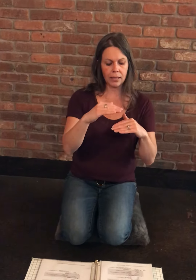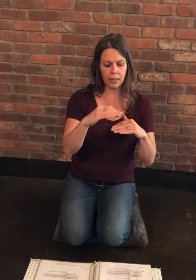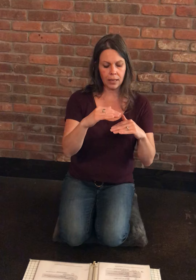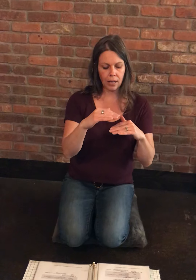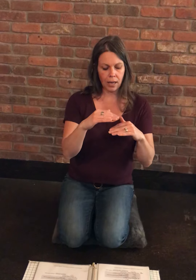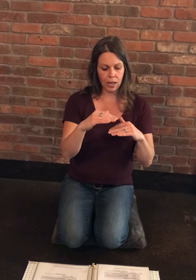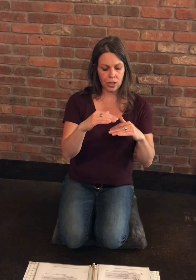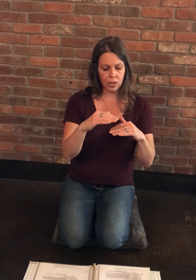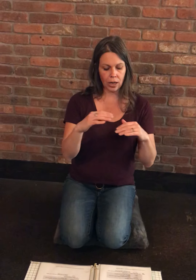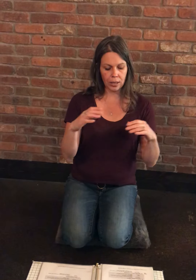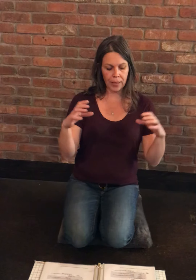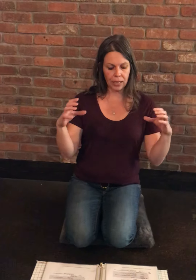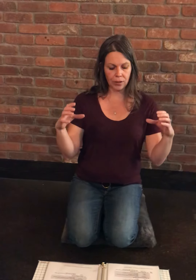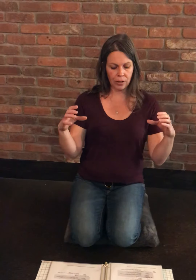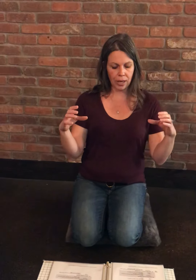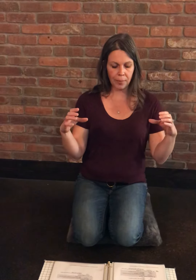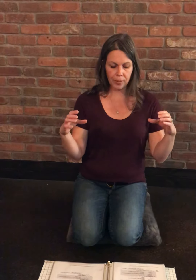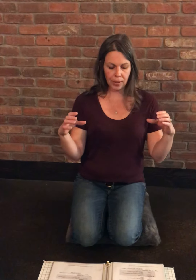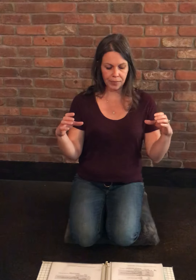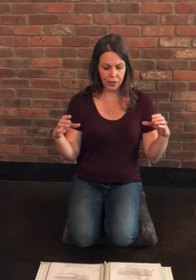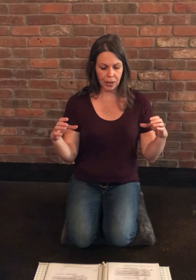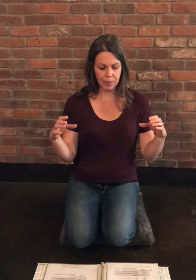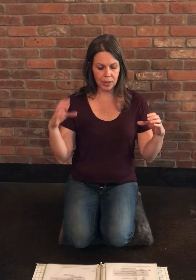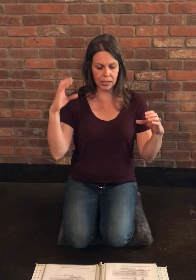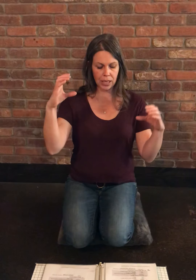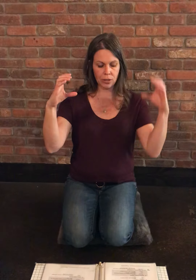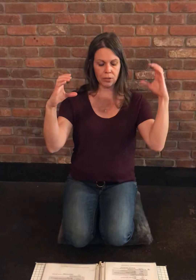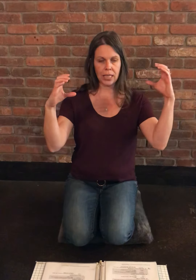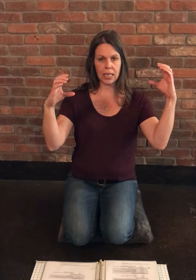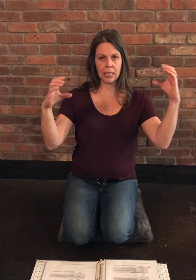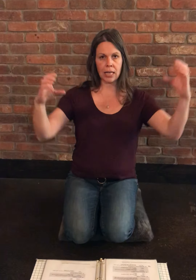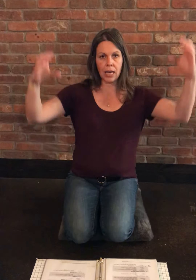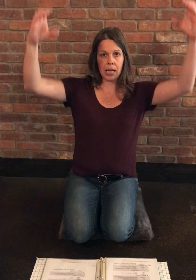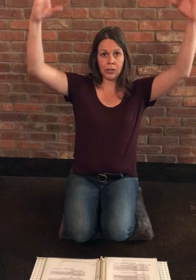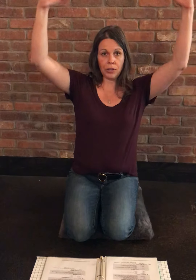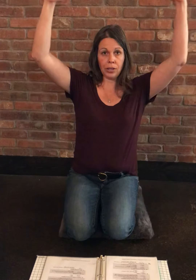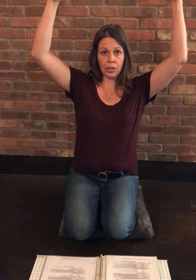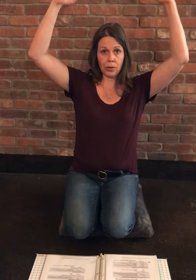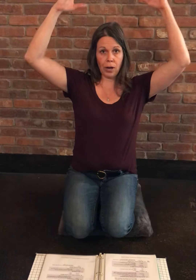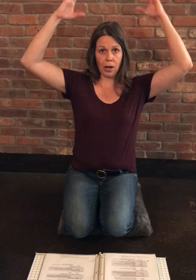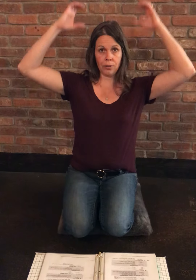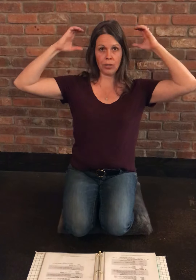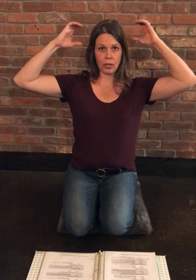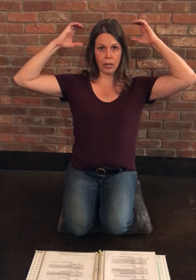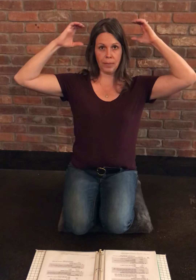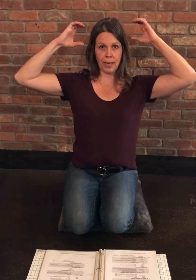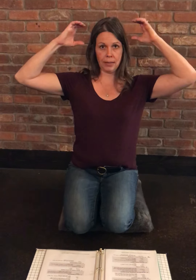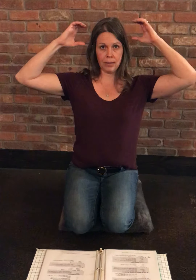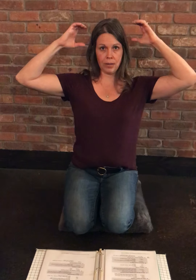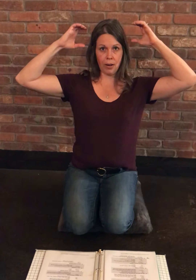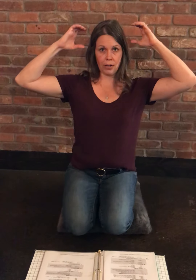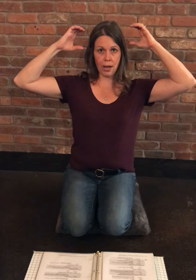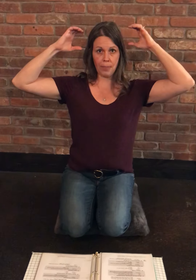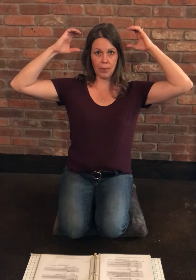period. Charlemagne crowned Emperor of Europe. So you're going to take 2 C's and you're going to crown Charlemagne. Crowned